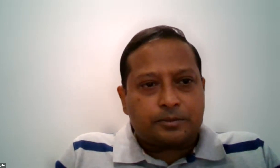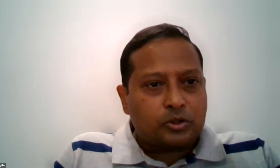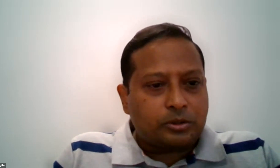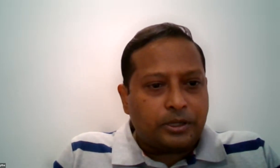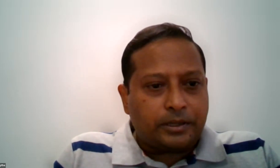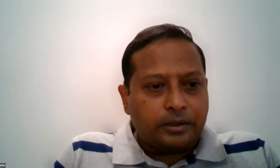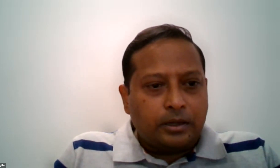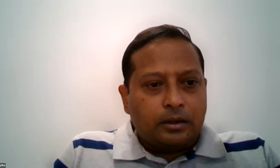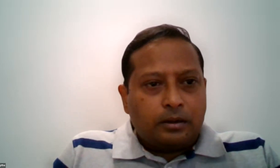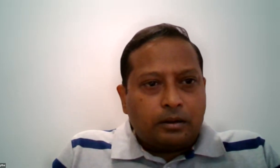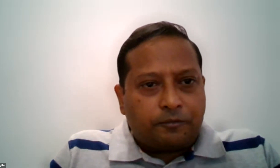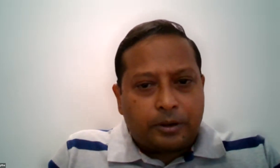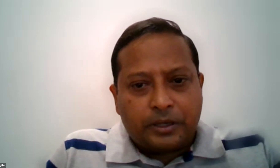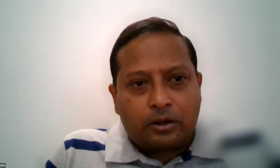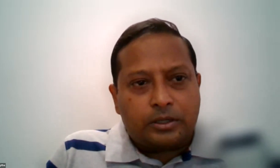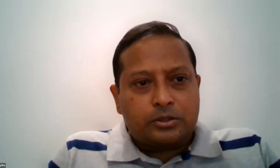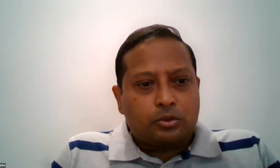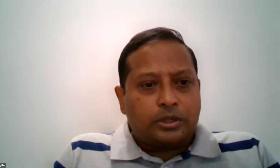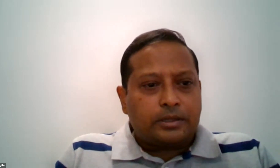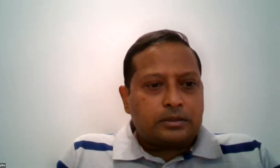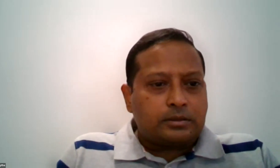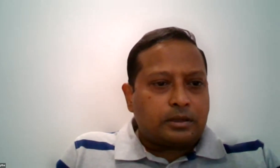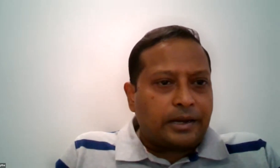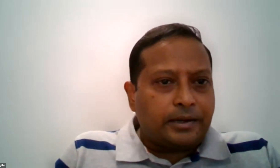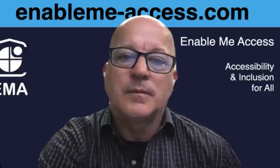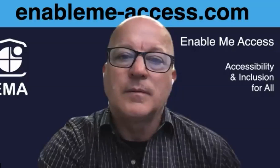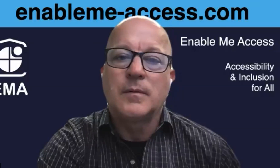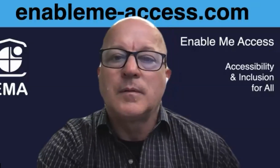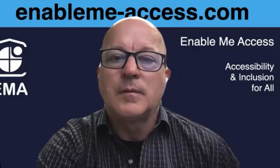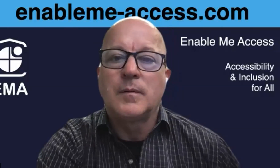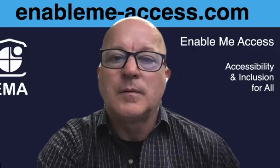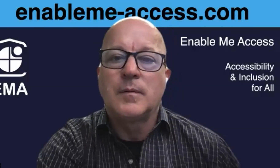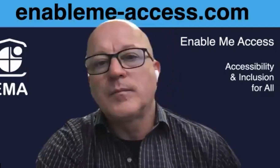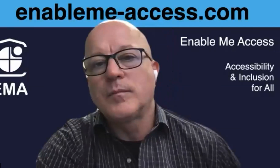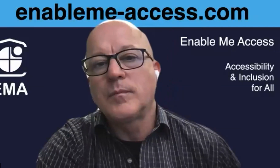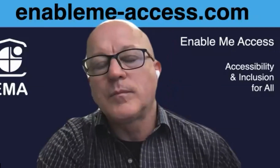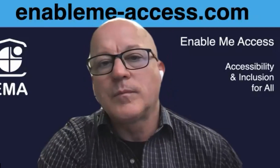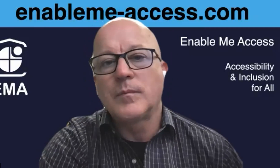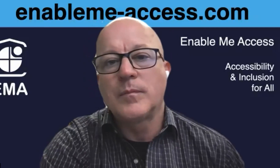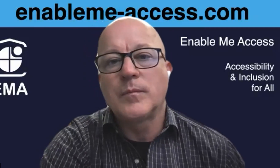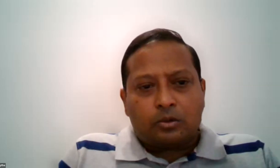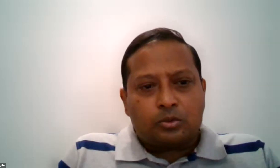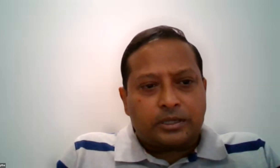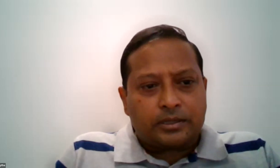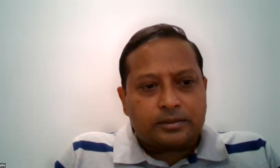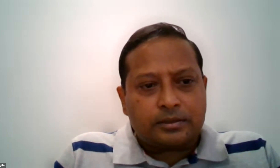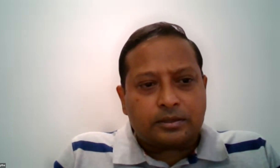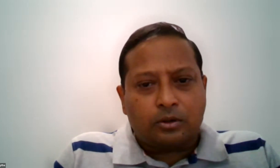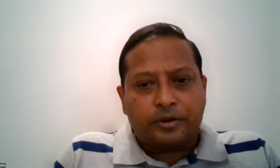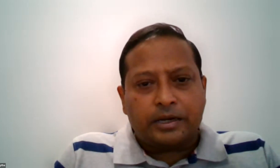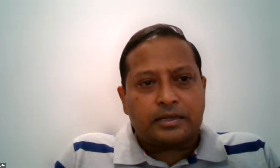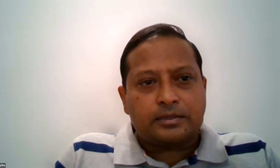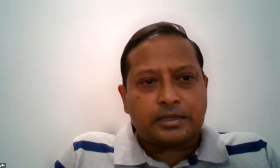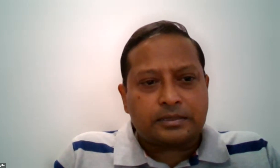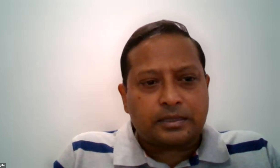as a responsibility from the college students, IITs, IIMs. If we have 10,000 assessors